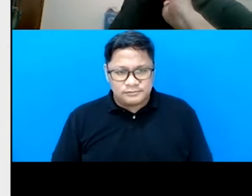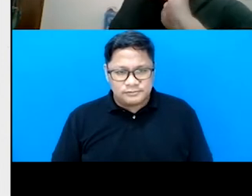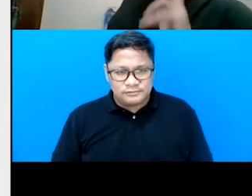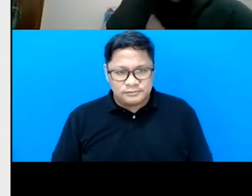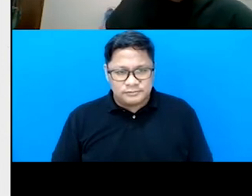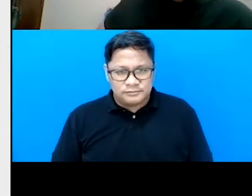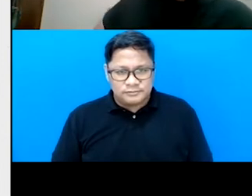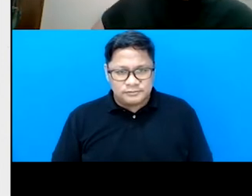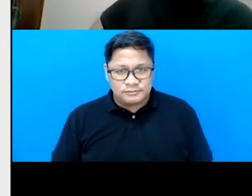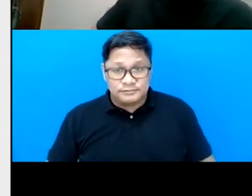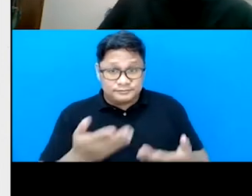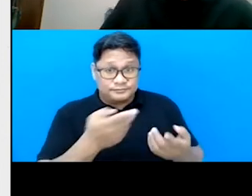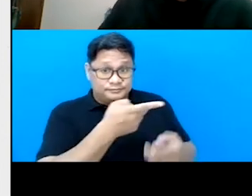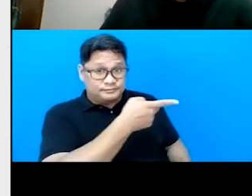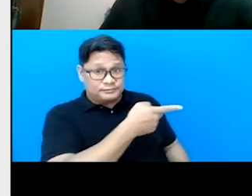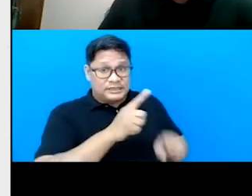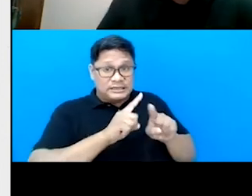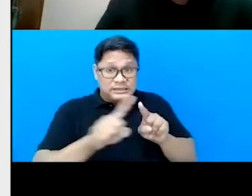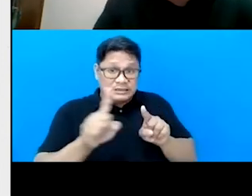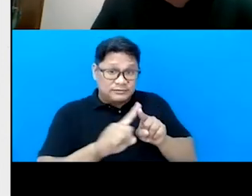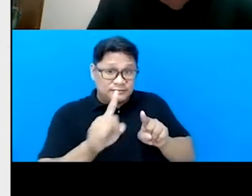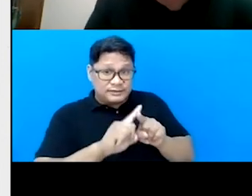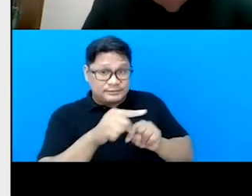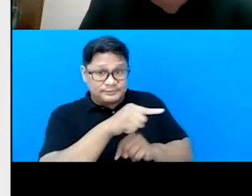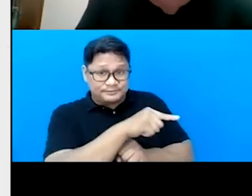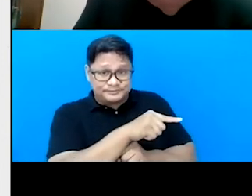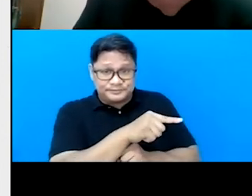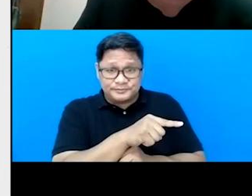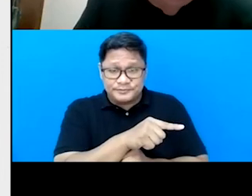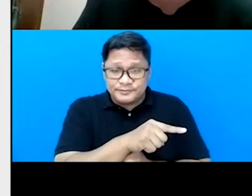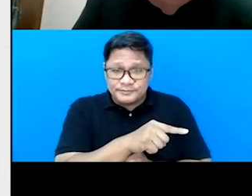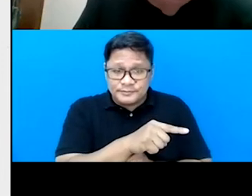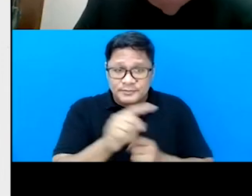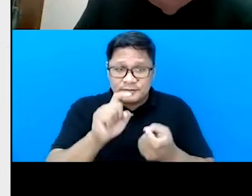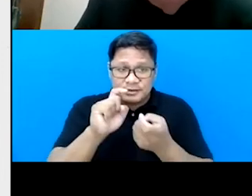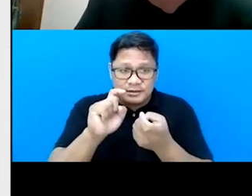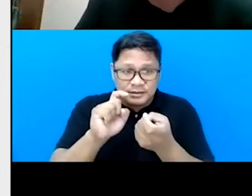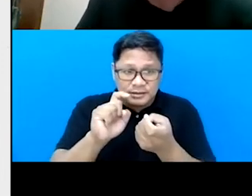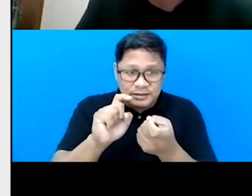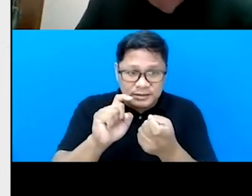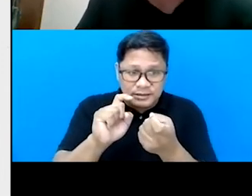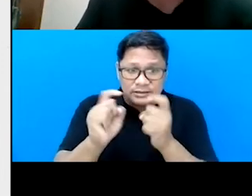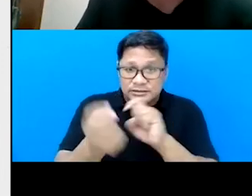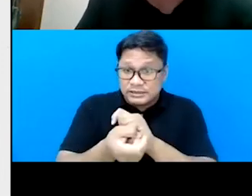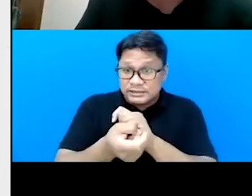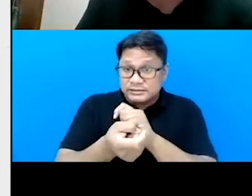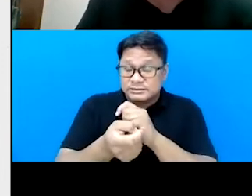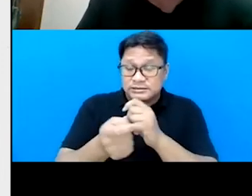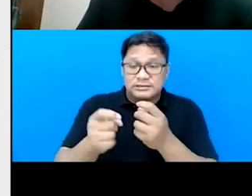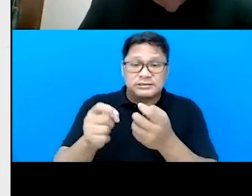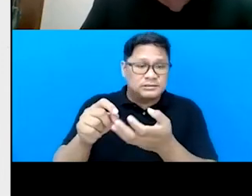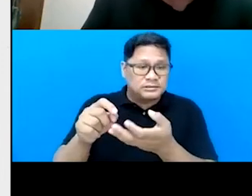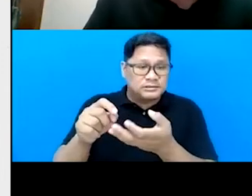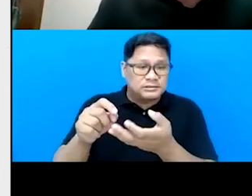Yeah, this a little bit different. So uh, change subject to topic.